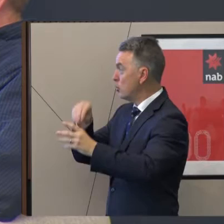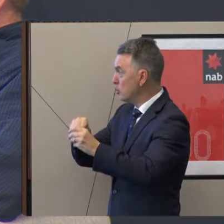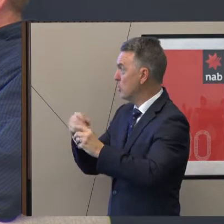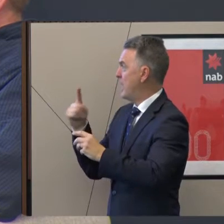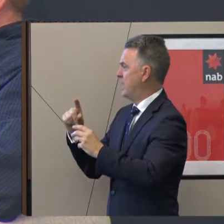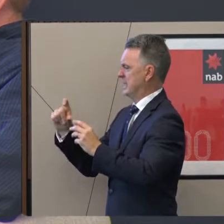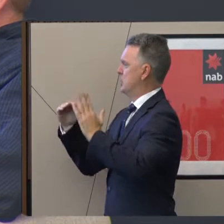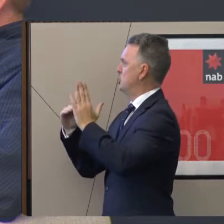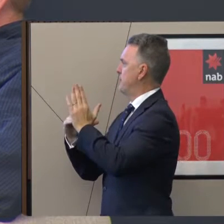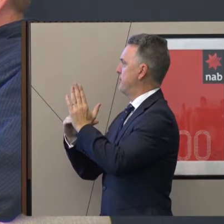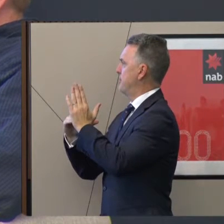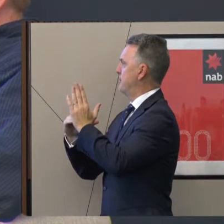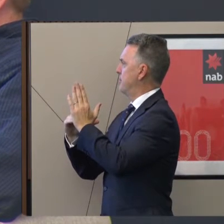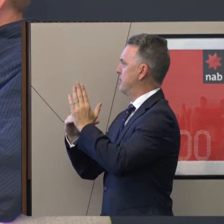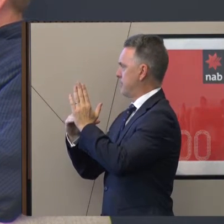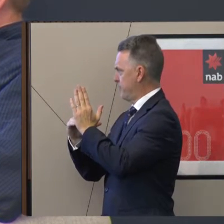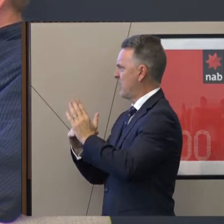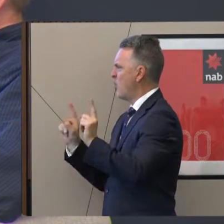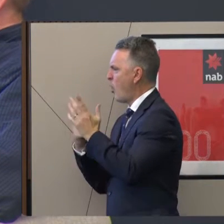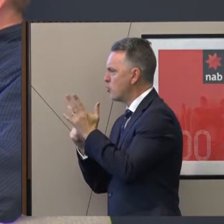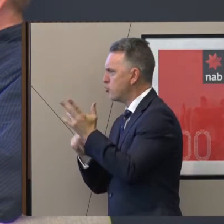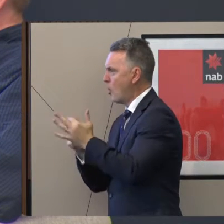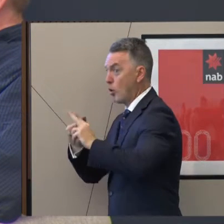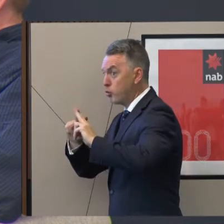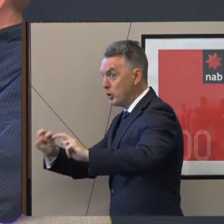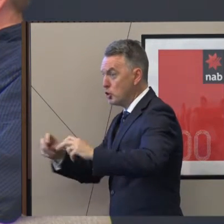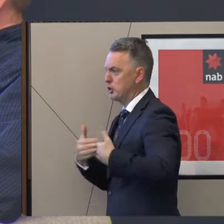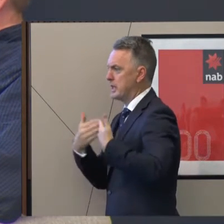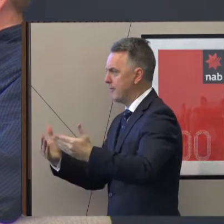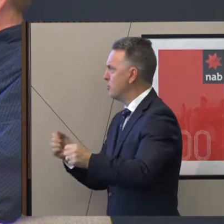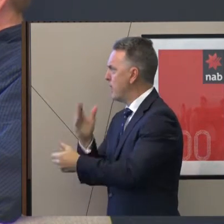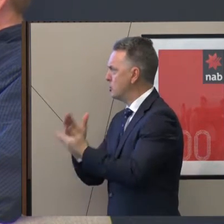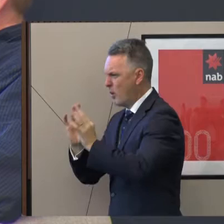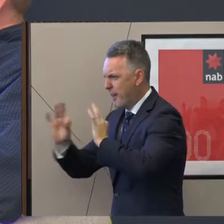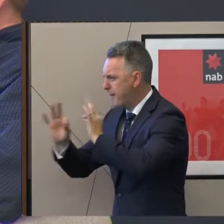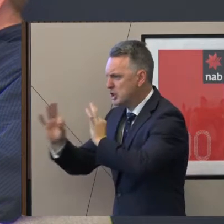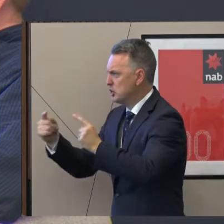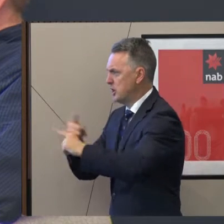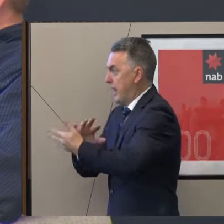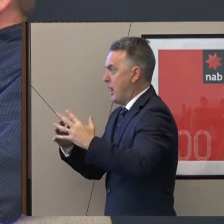indeed citizenship. What role will research play in measuring the changes, and how will that be done?